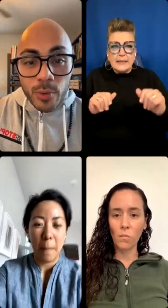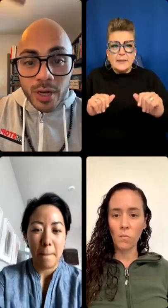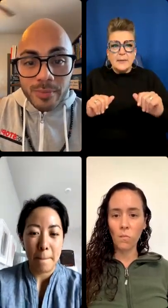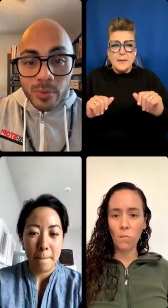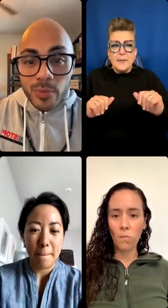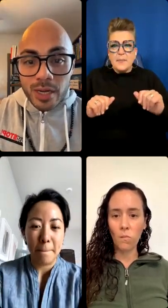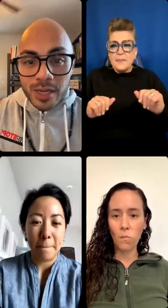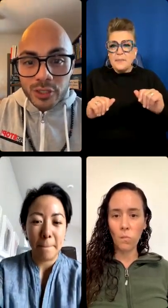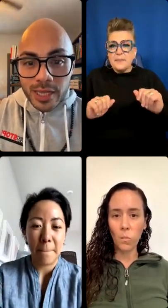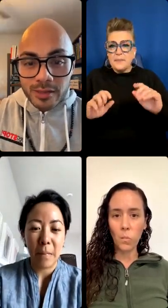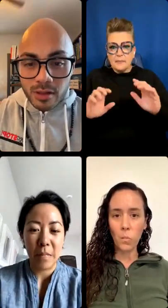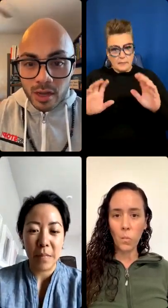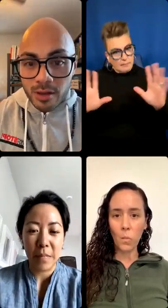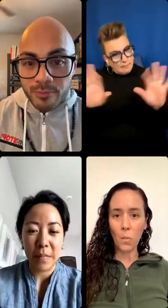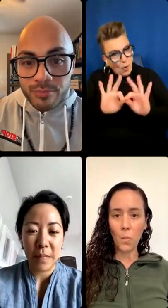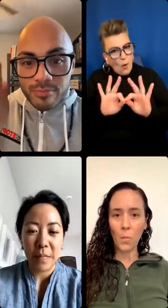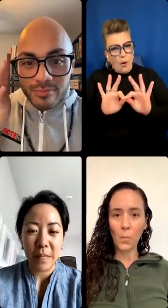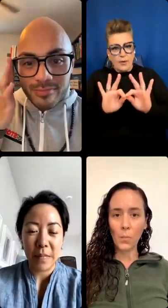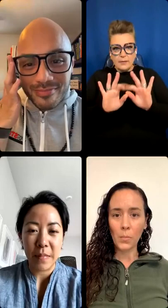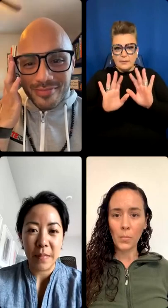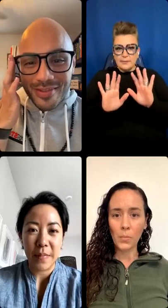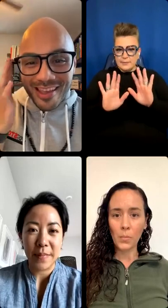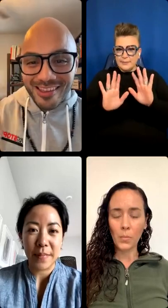But we want to make sure that